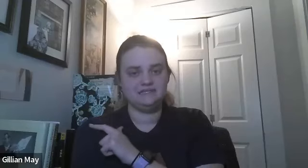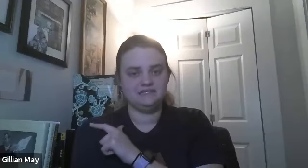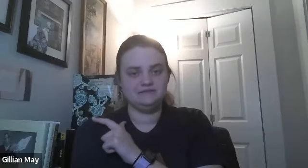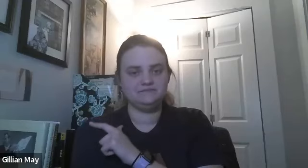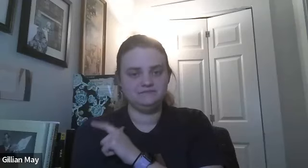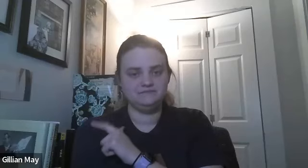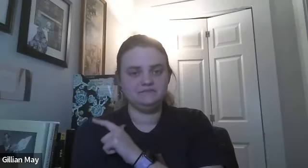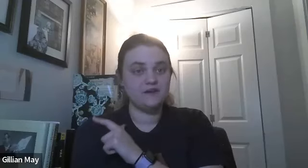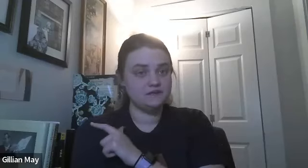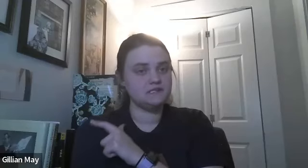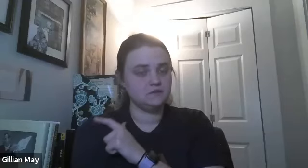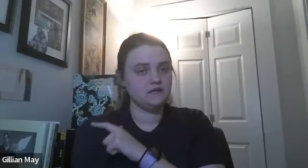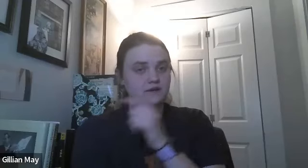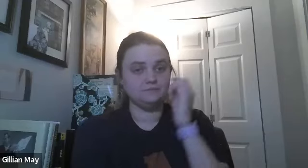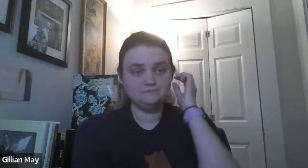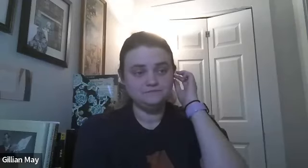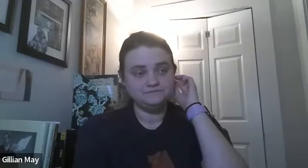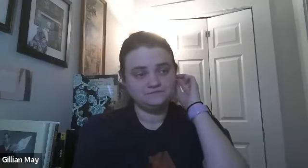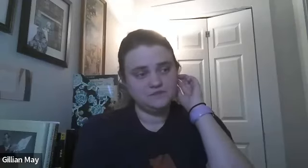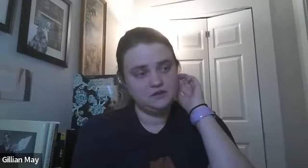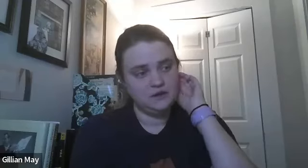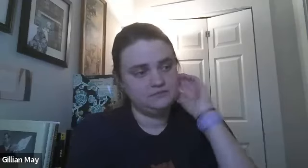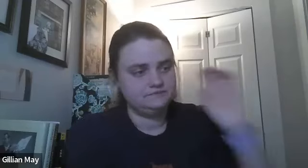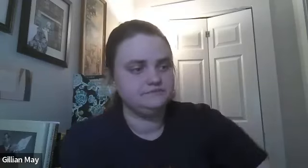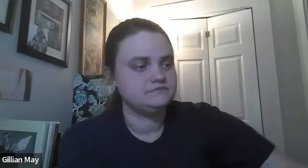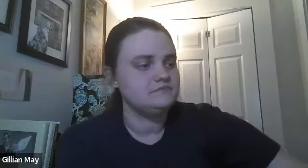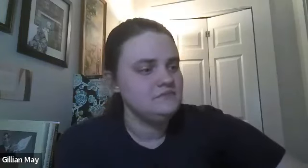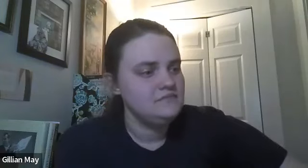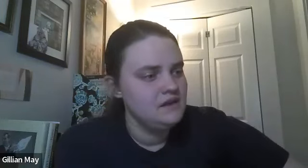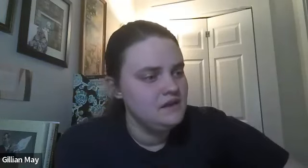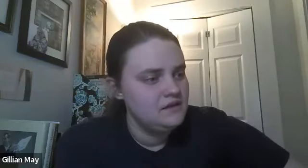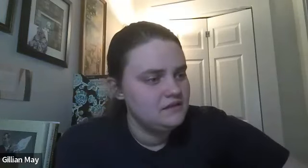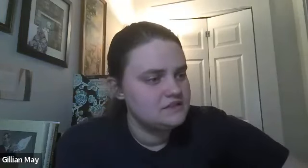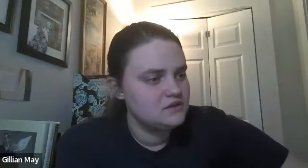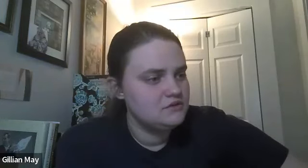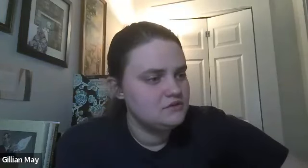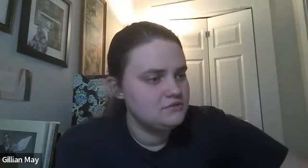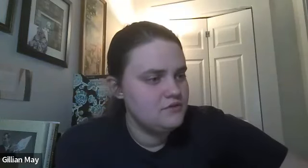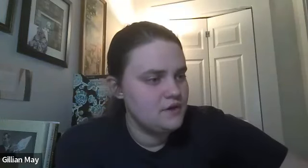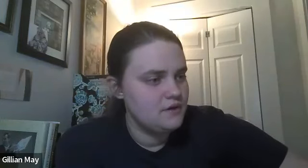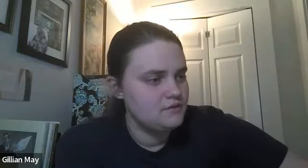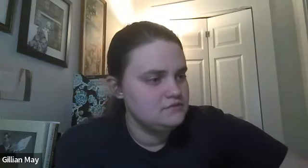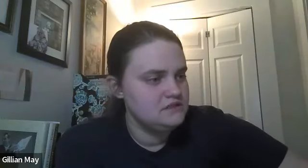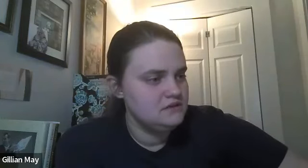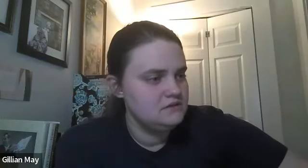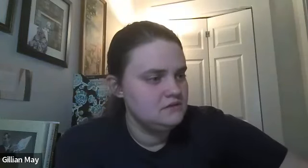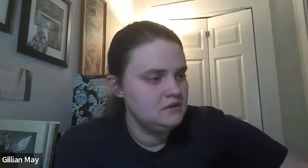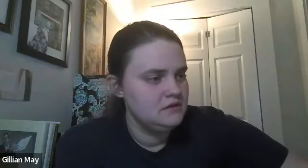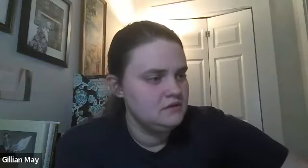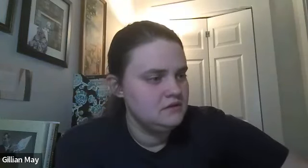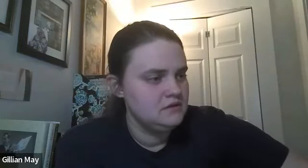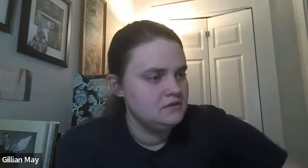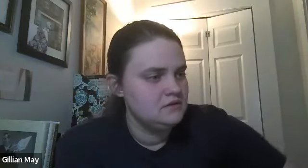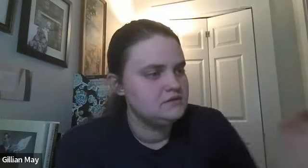Lazy. Very similar, I know. Okay. Let's go through those. So